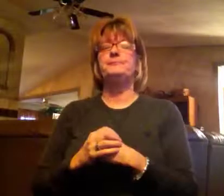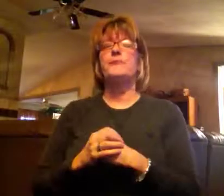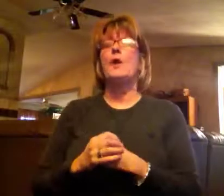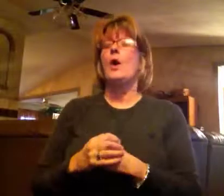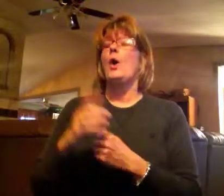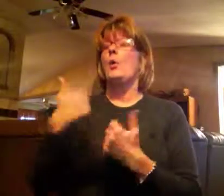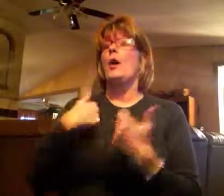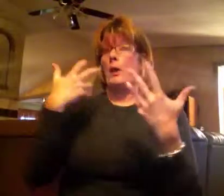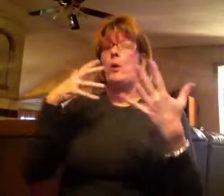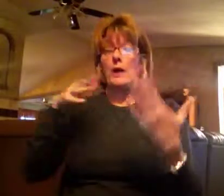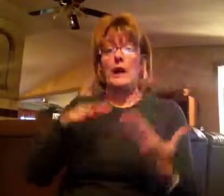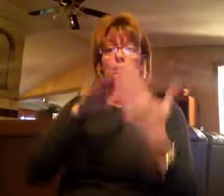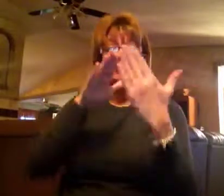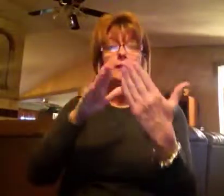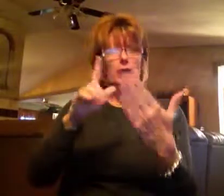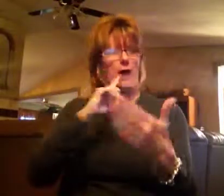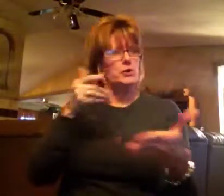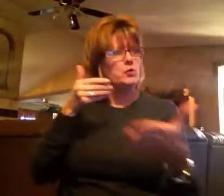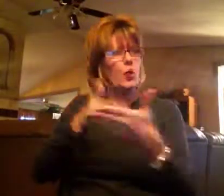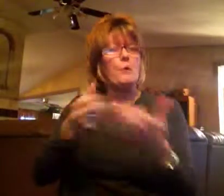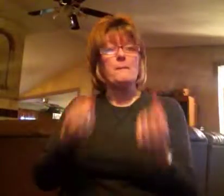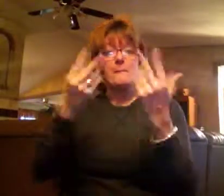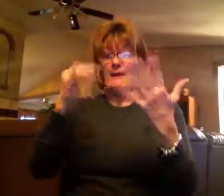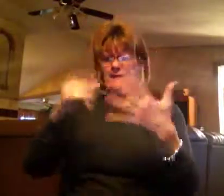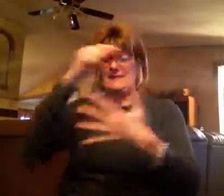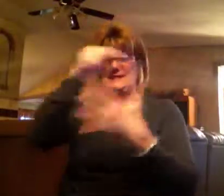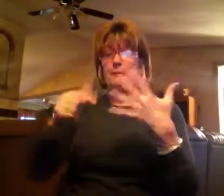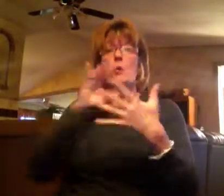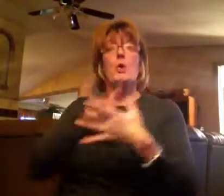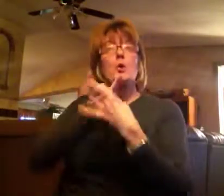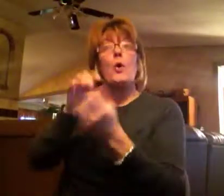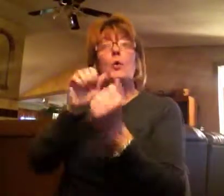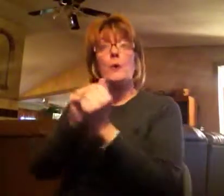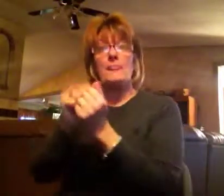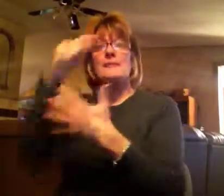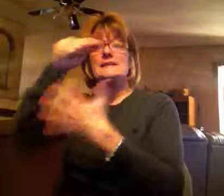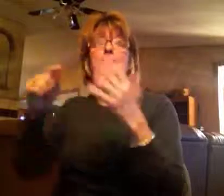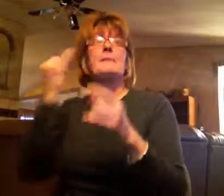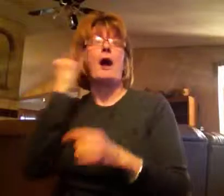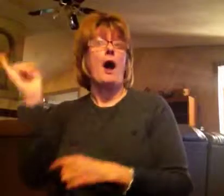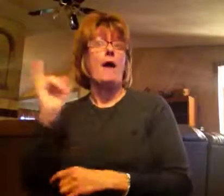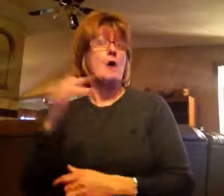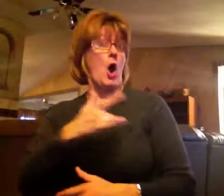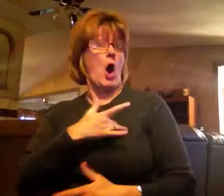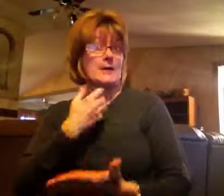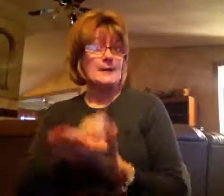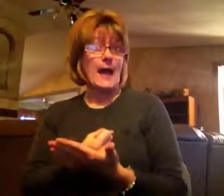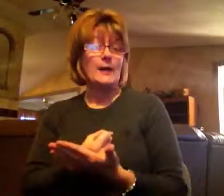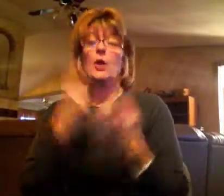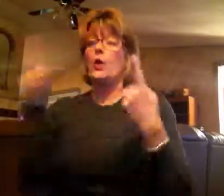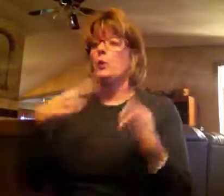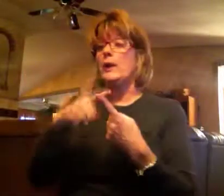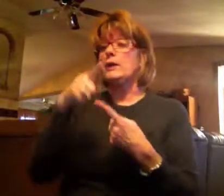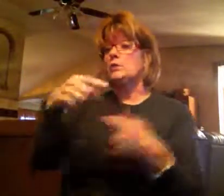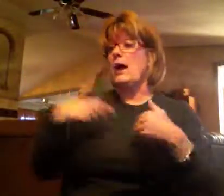away is how closely many of these symptoms correspond to the symptoms of a heart attack. When you're having a panic attack, your